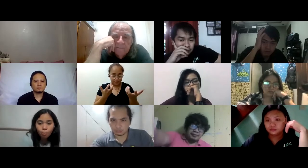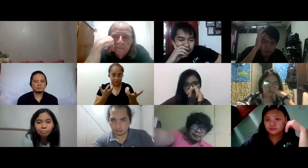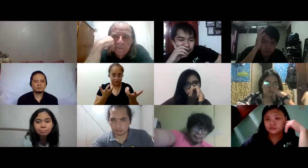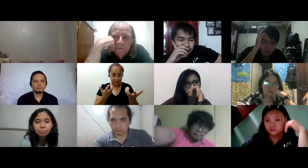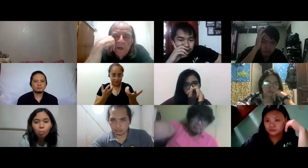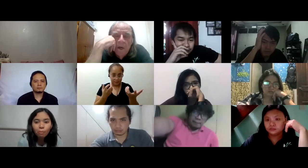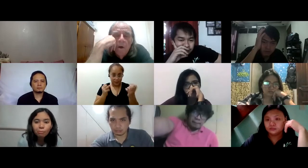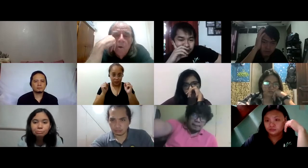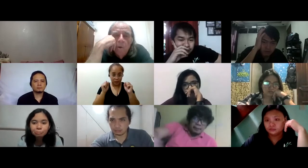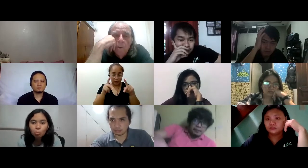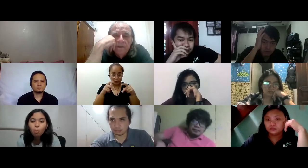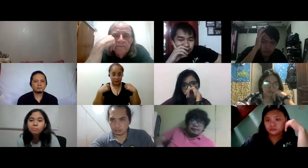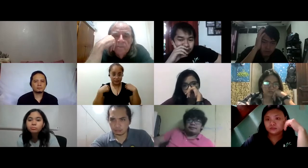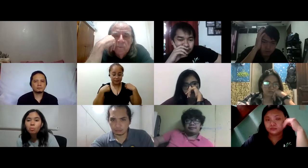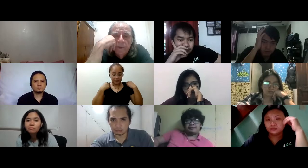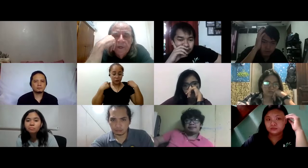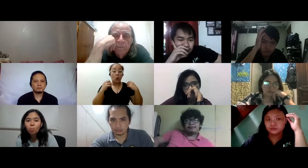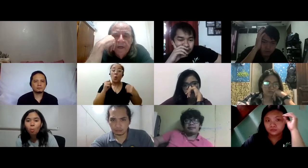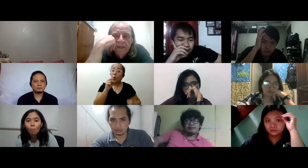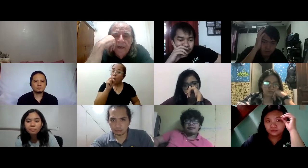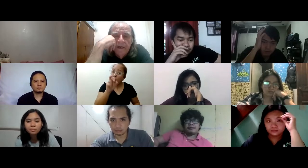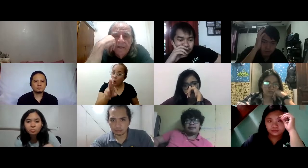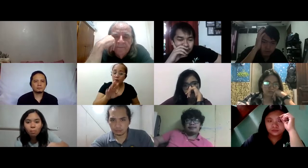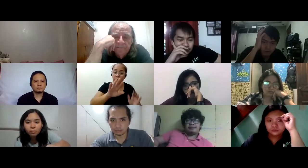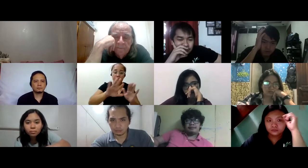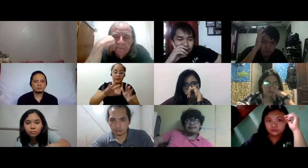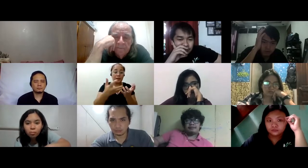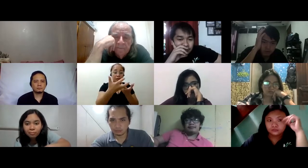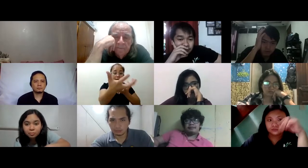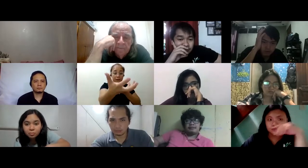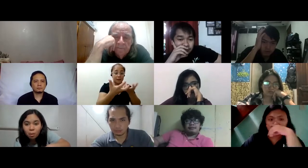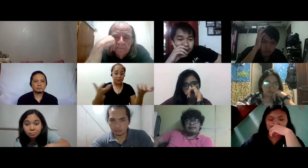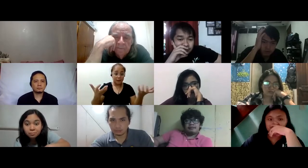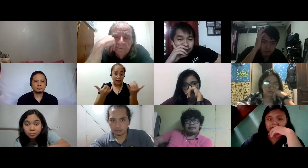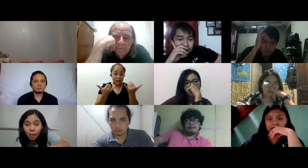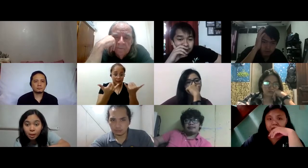Okay. Or we can break now,